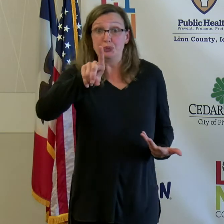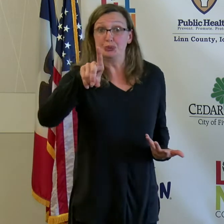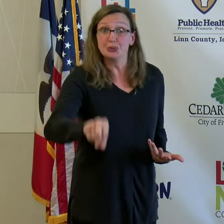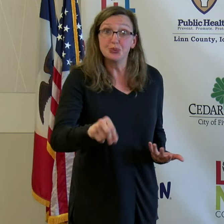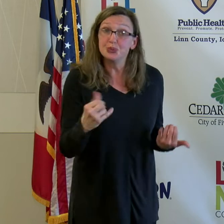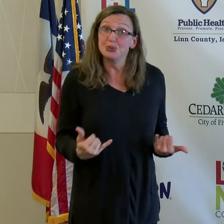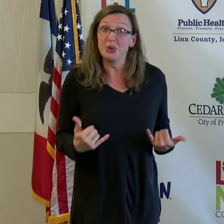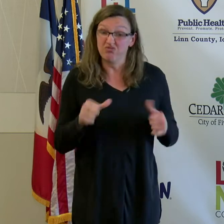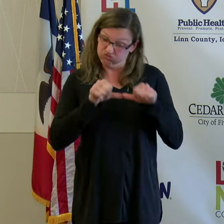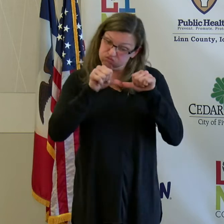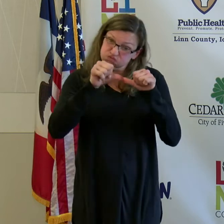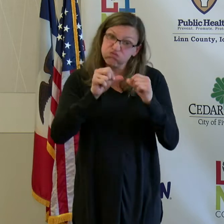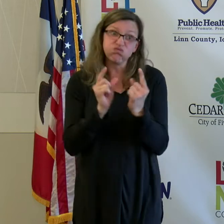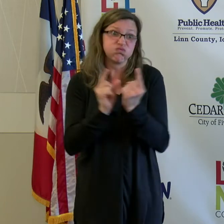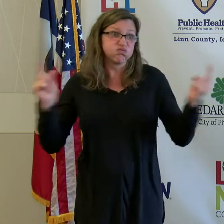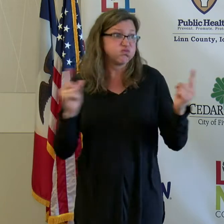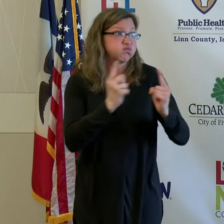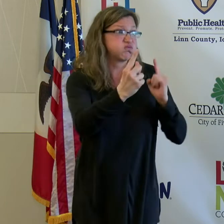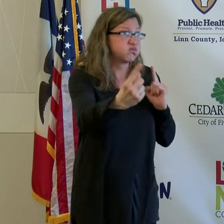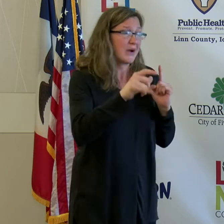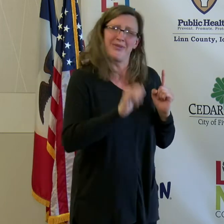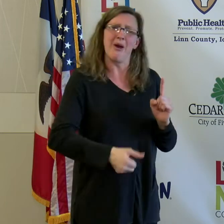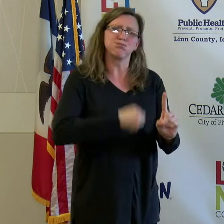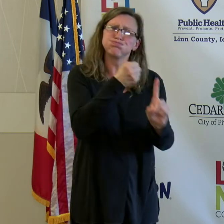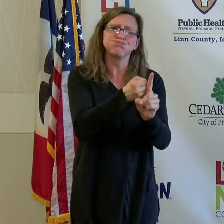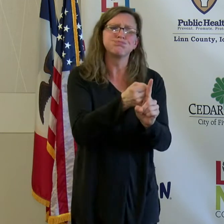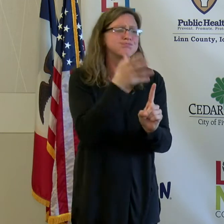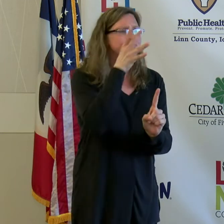will affect our everyday lives.